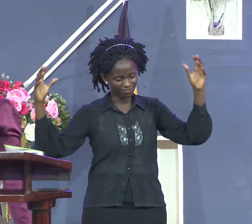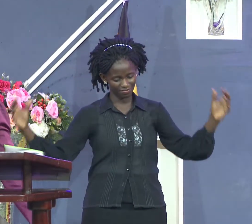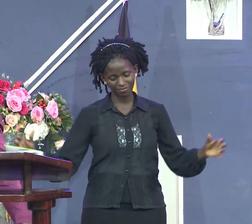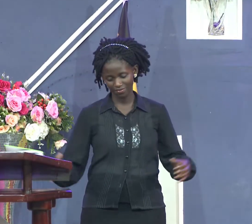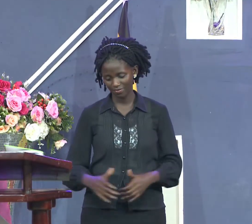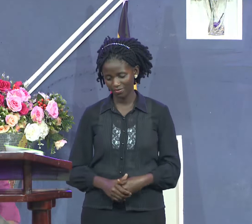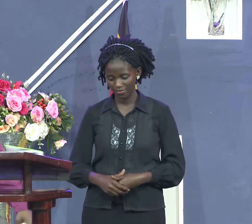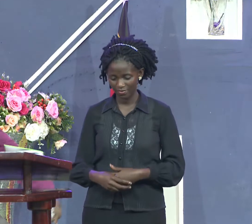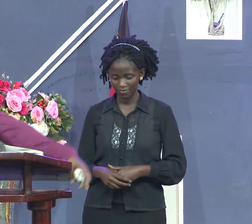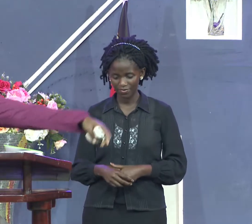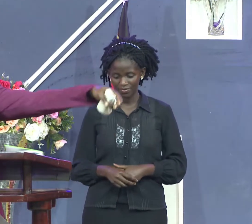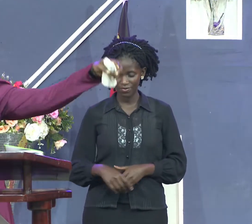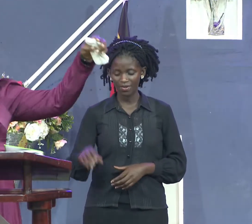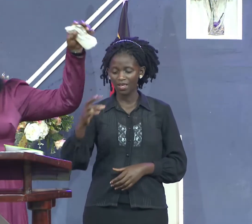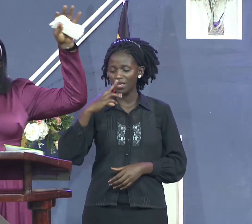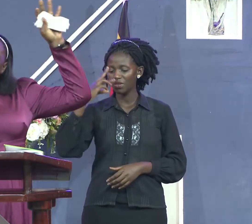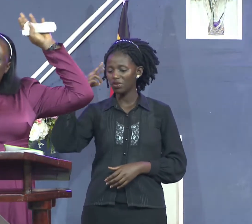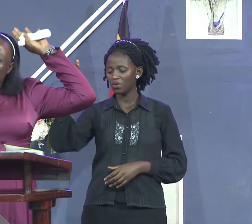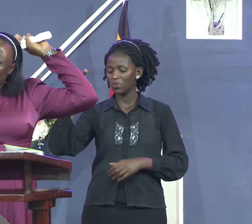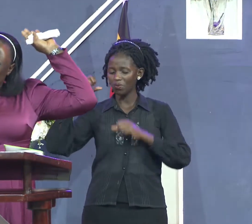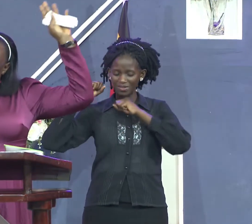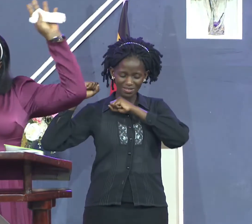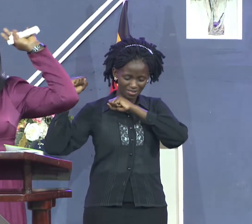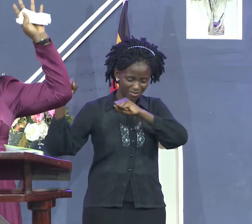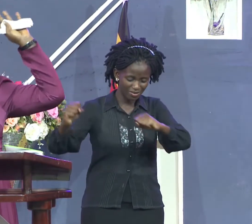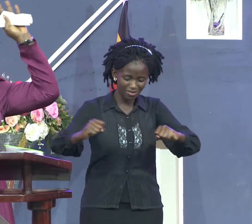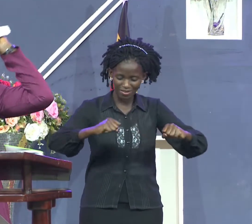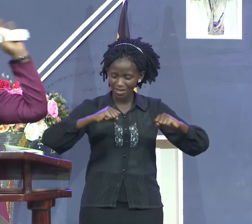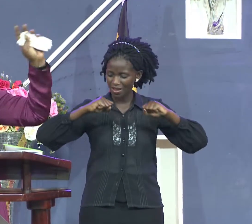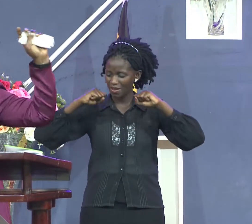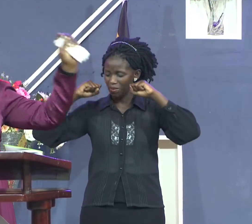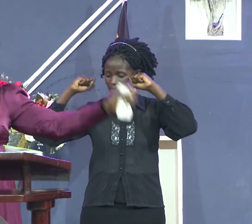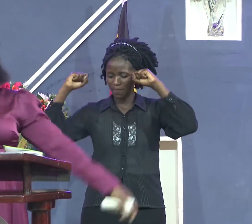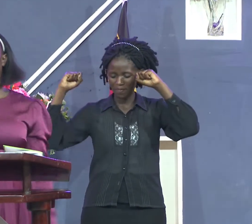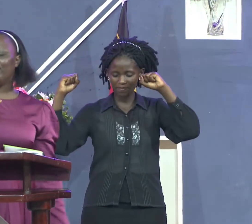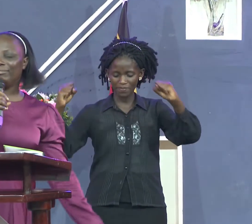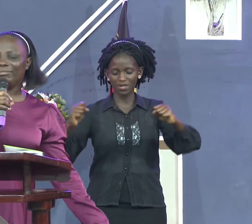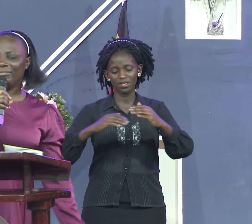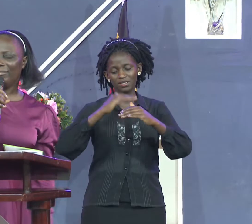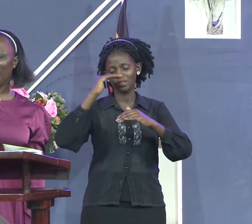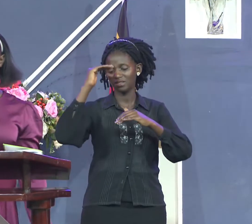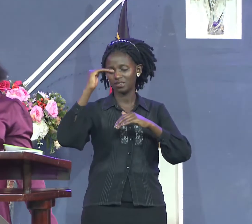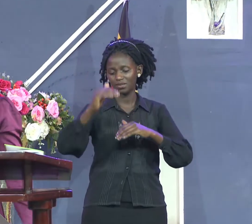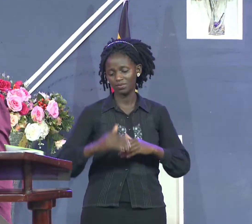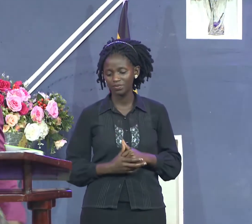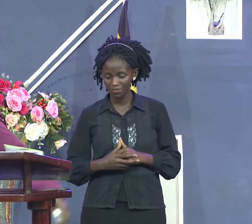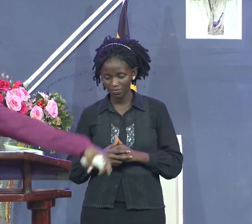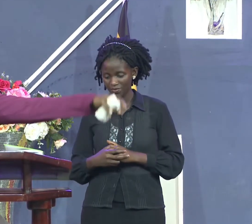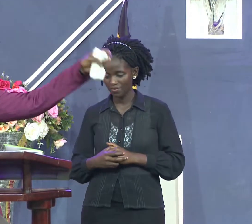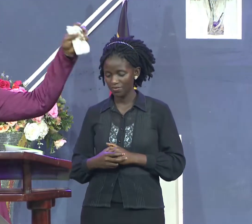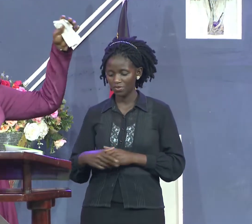You're very, very big. Oliwamani nyonyonyonyo. You're too, too